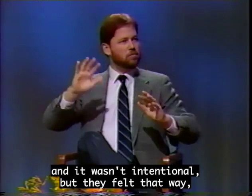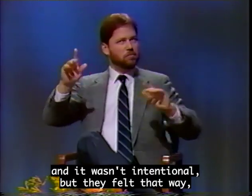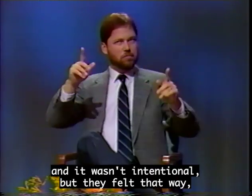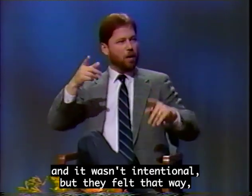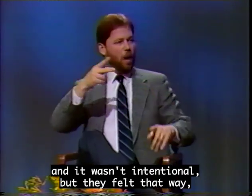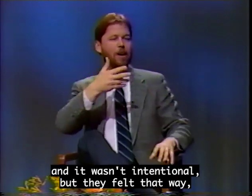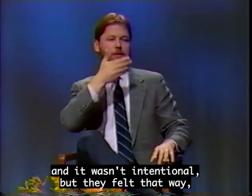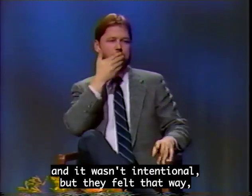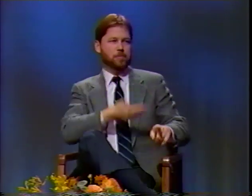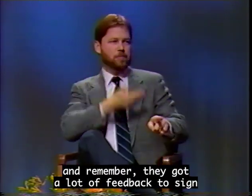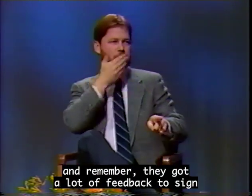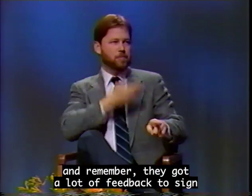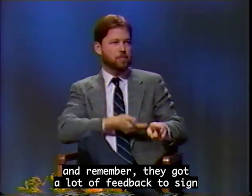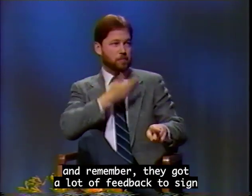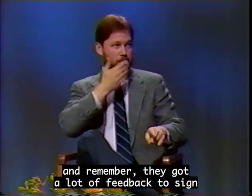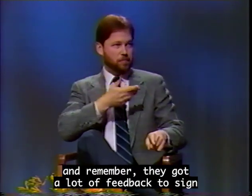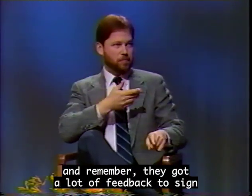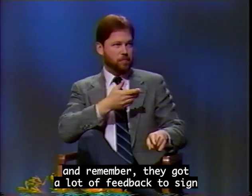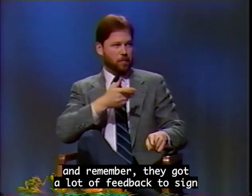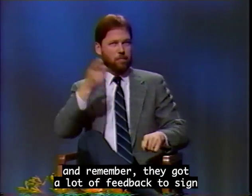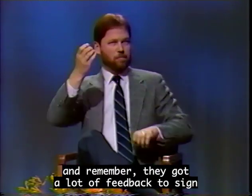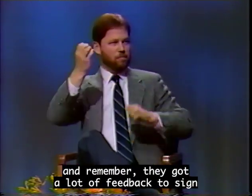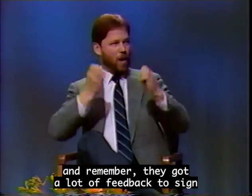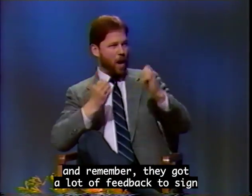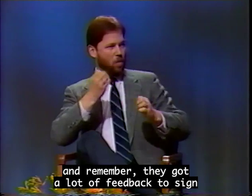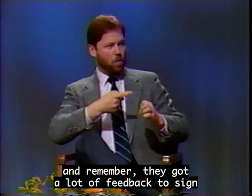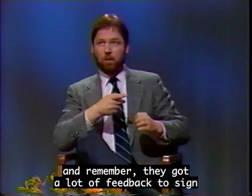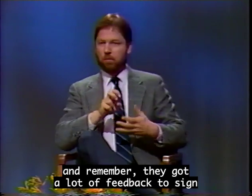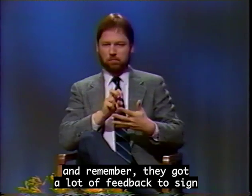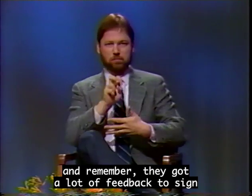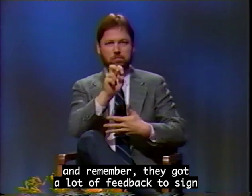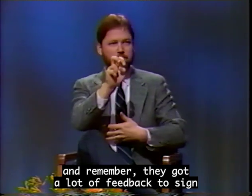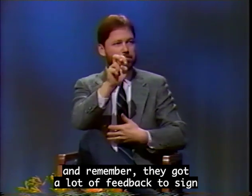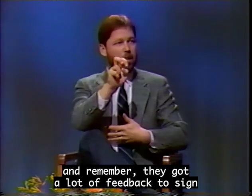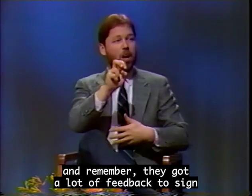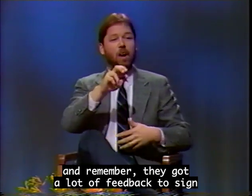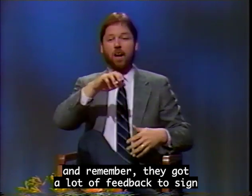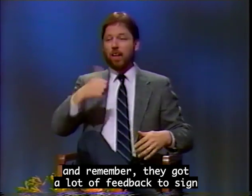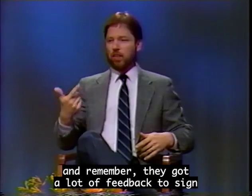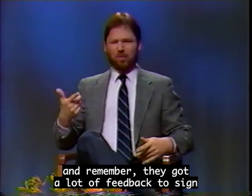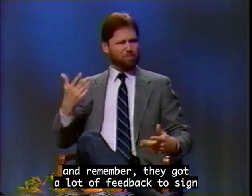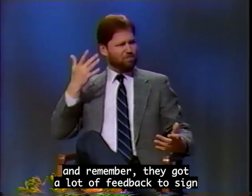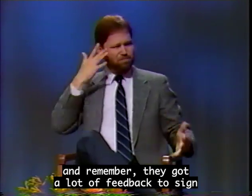they felt that way. And remember, they got a lot of feedback to